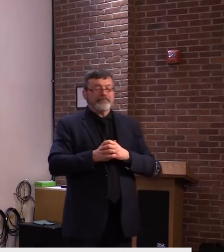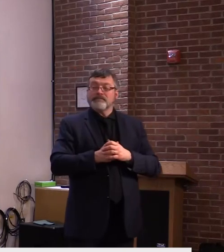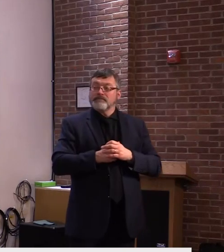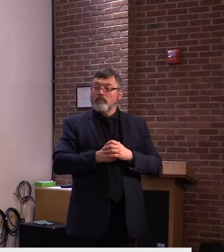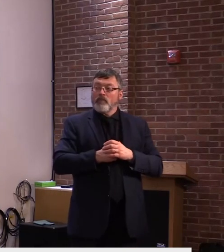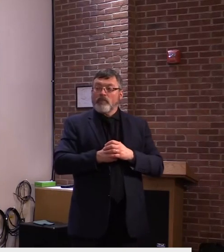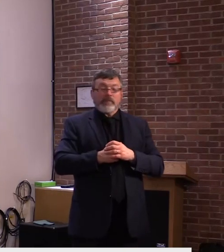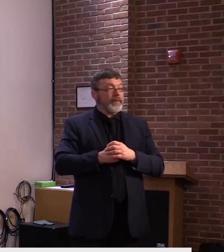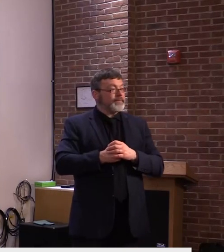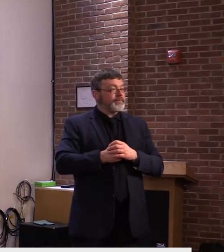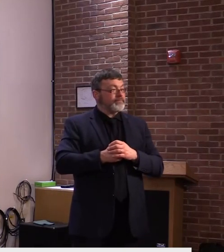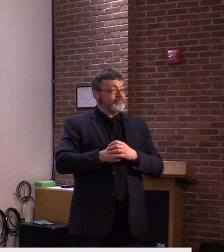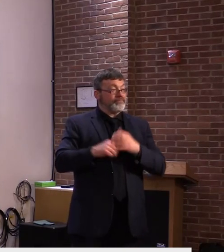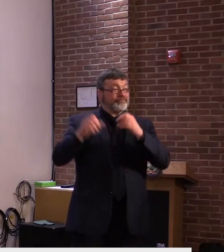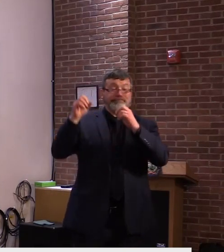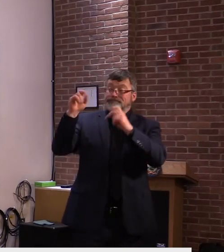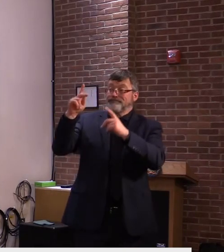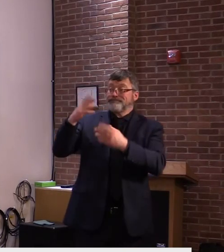Okay, well, thank you.